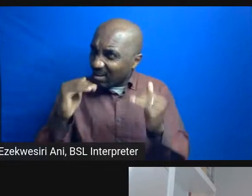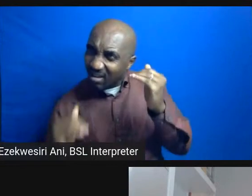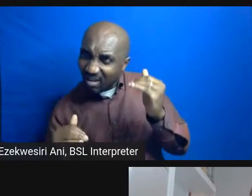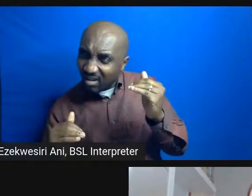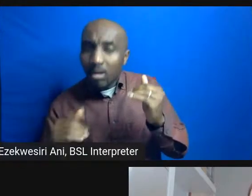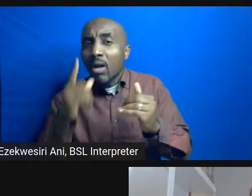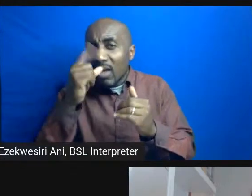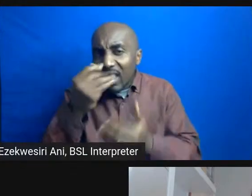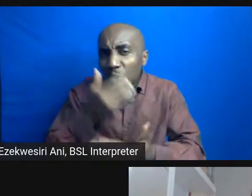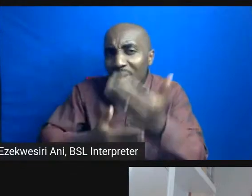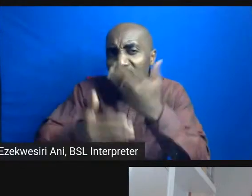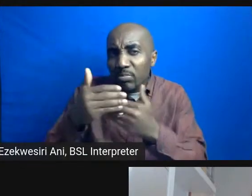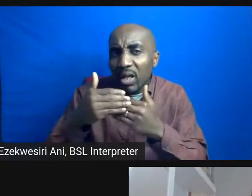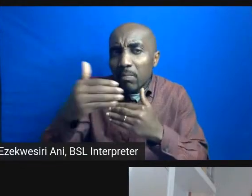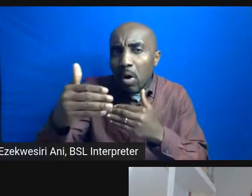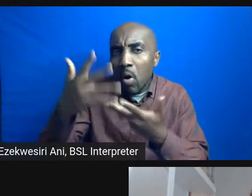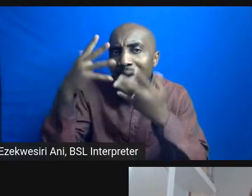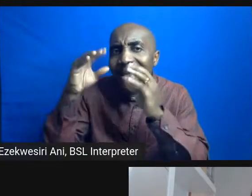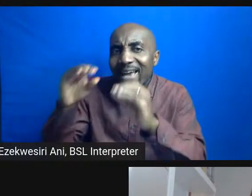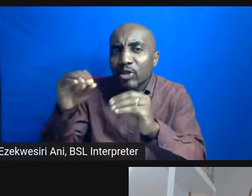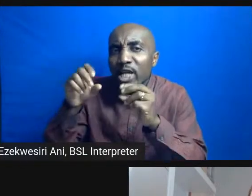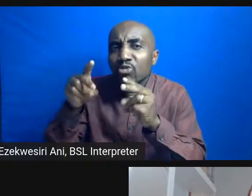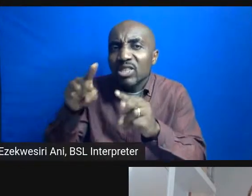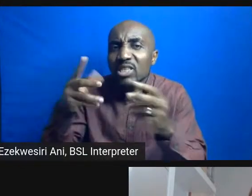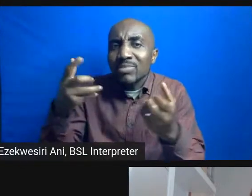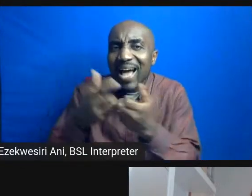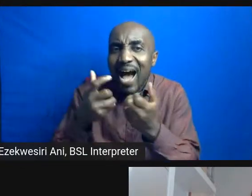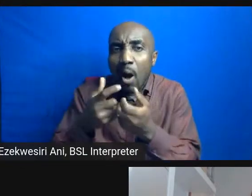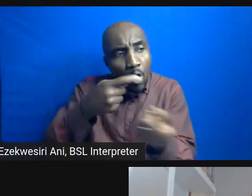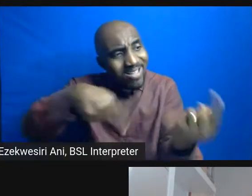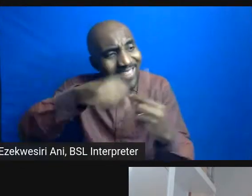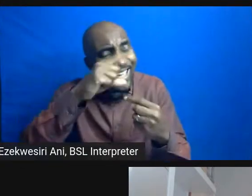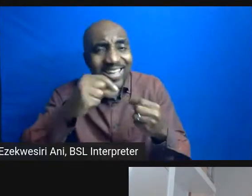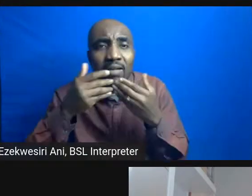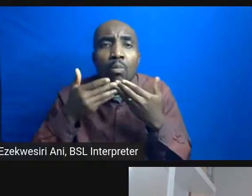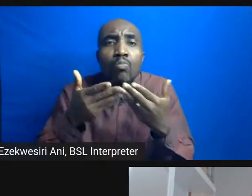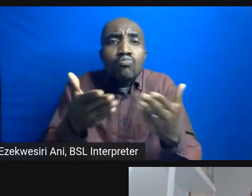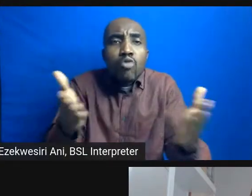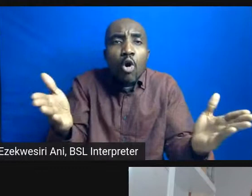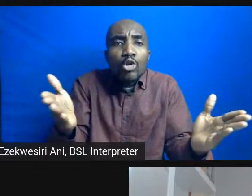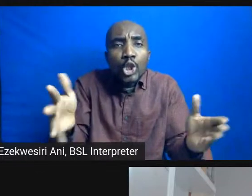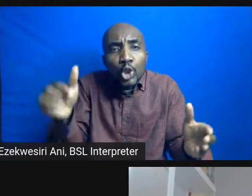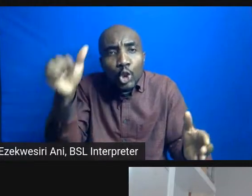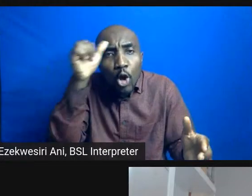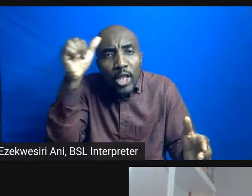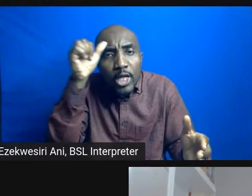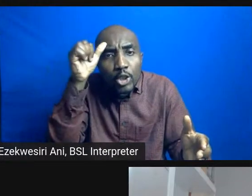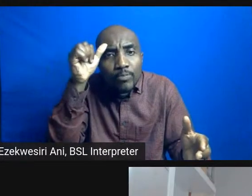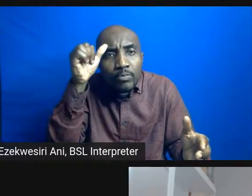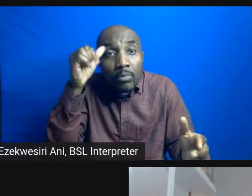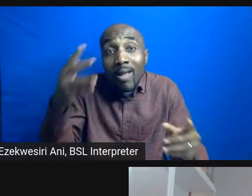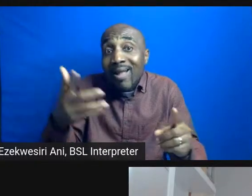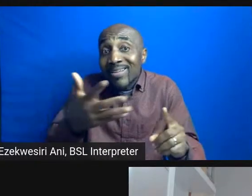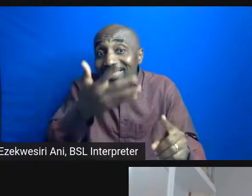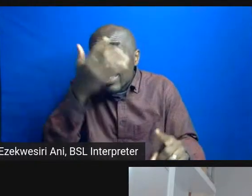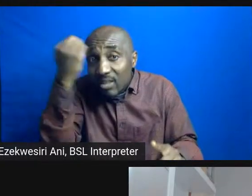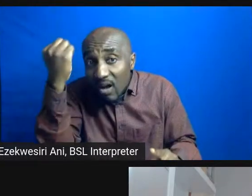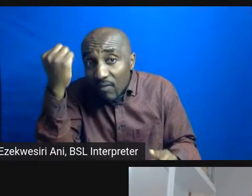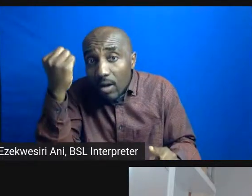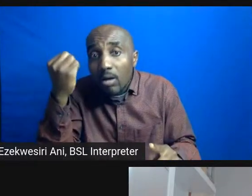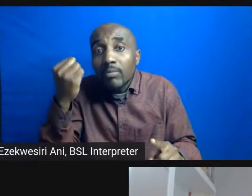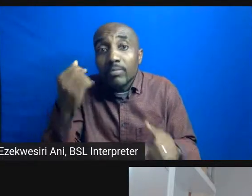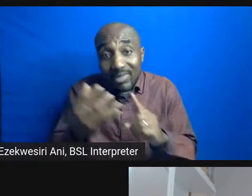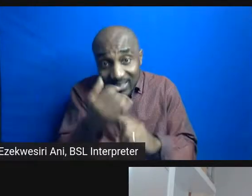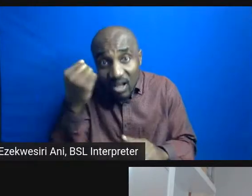how educational systems can broaden their knowledge streams, rediscovering, or as you said, exhuming this